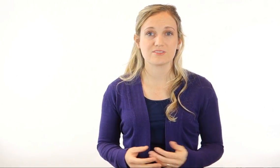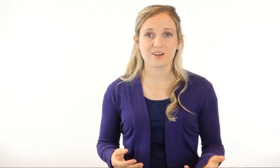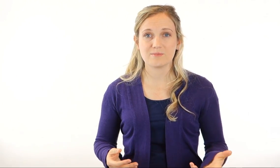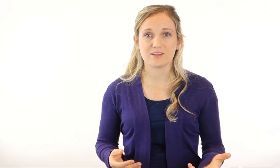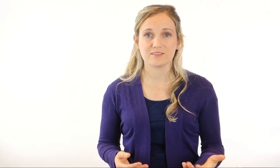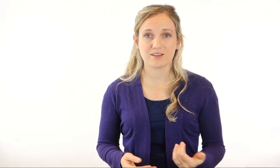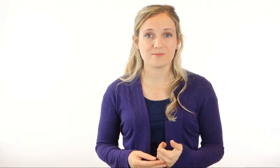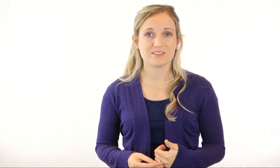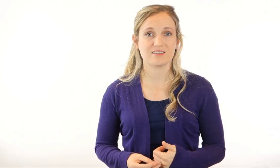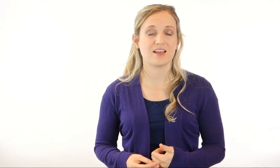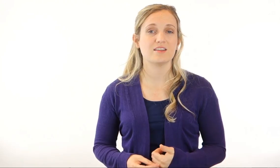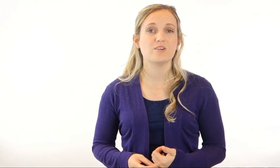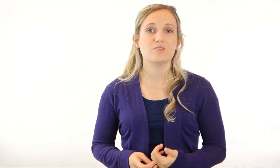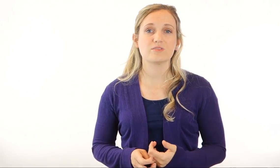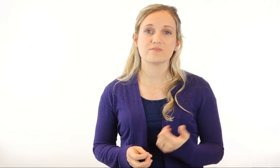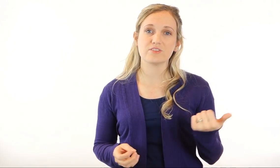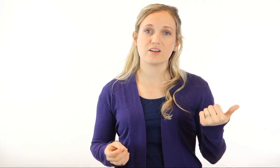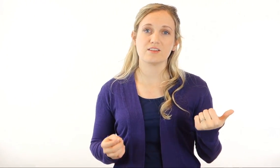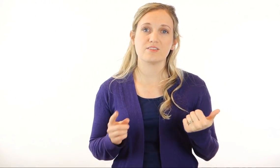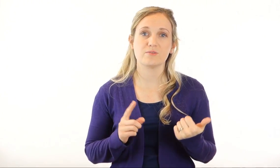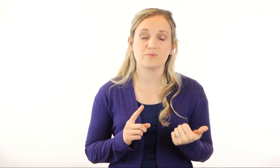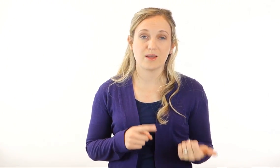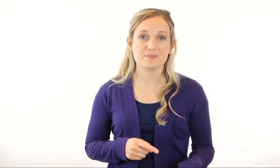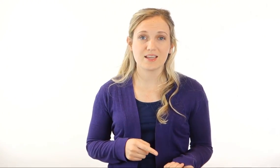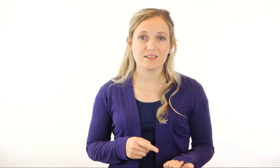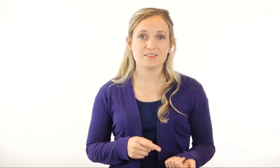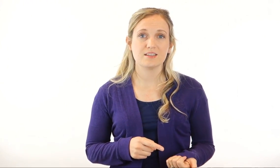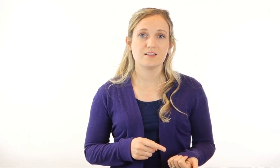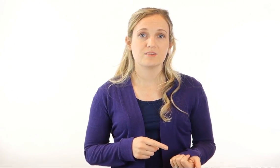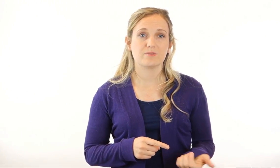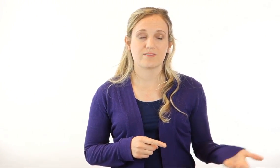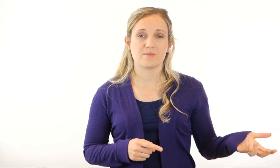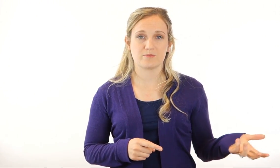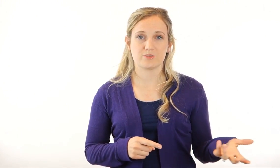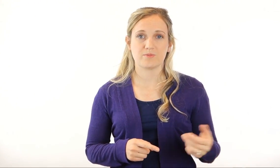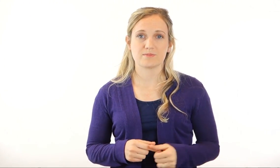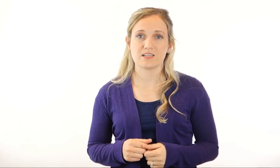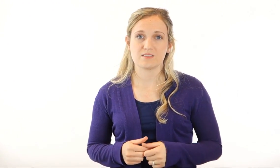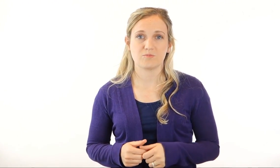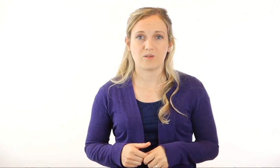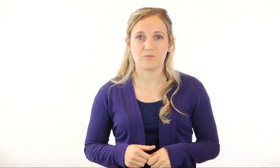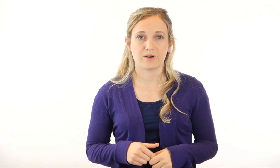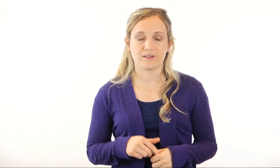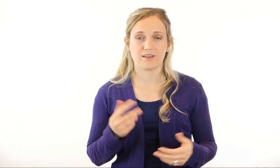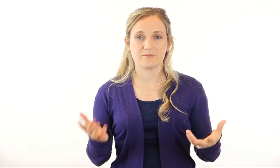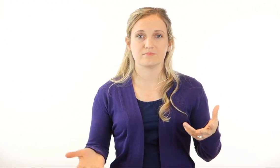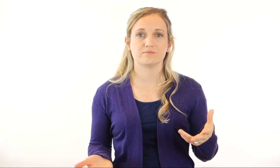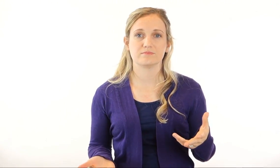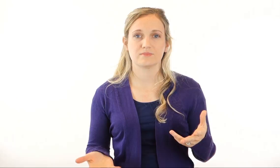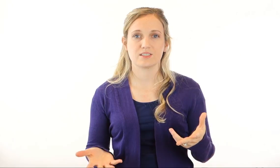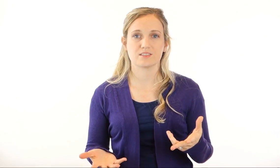sure to comment on that. Or if you're on the website, we have a membership website as well where